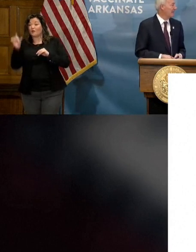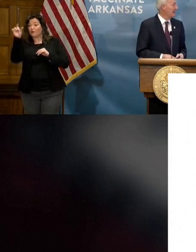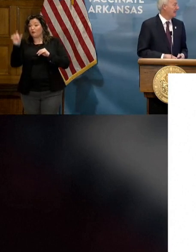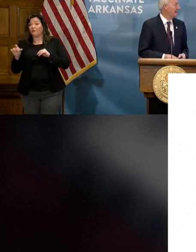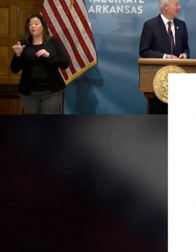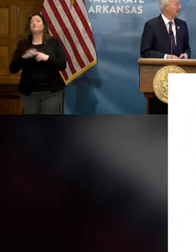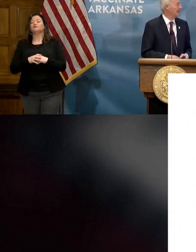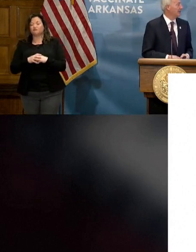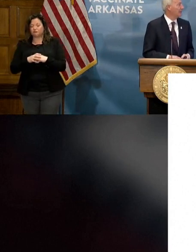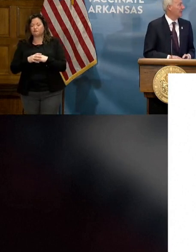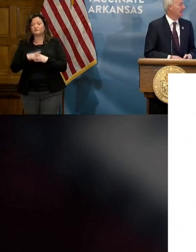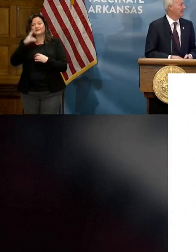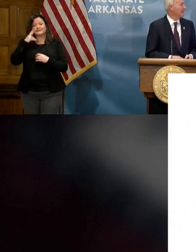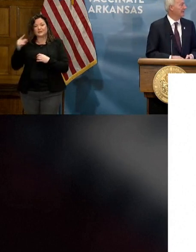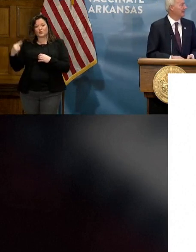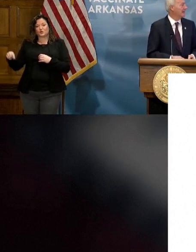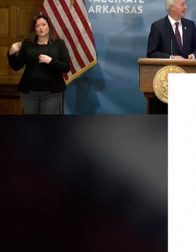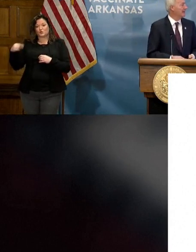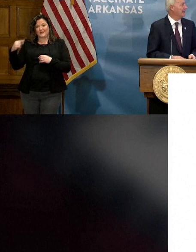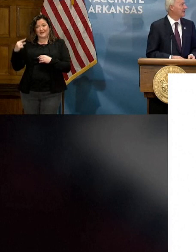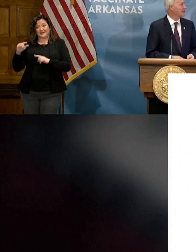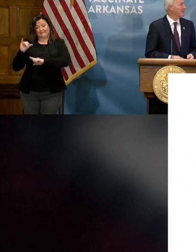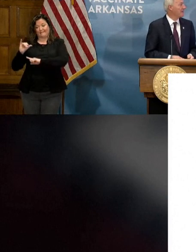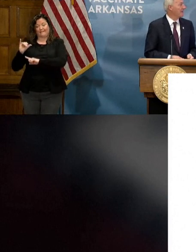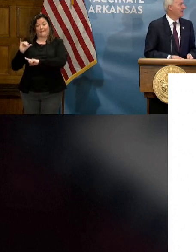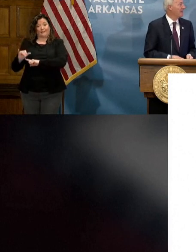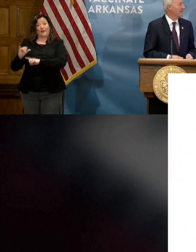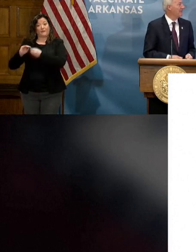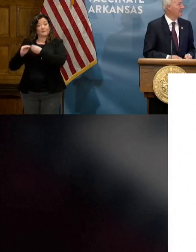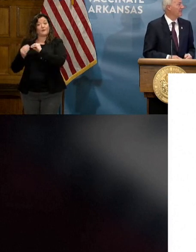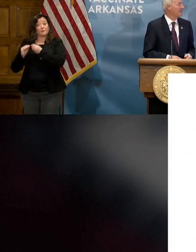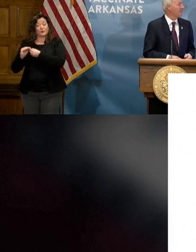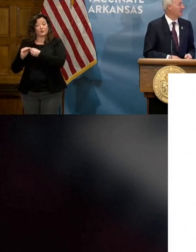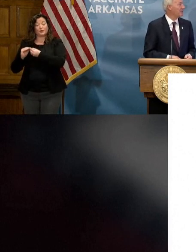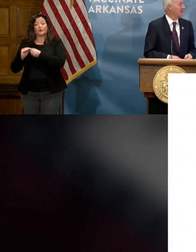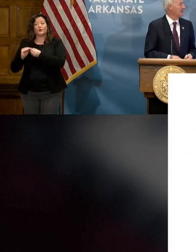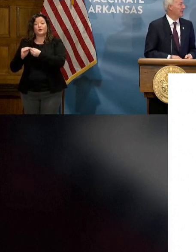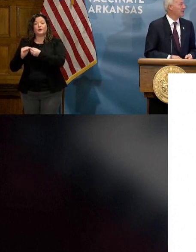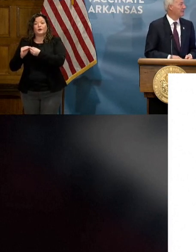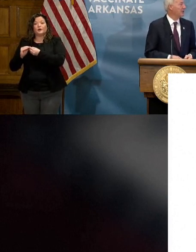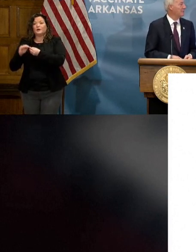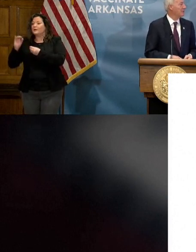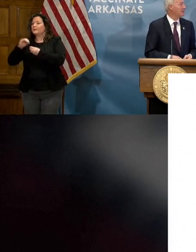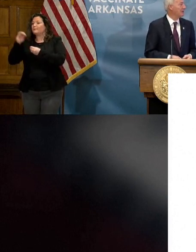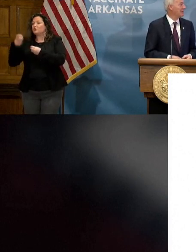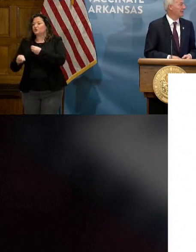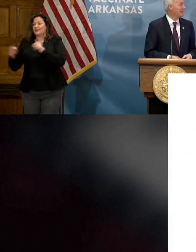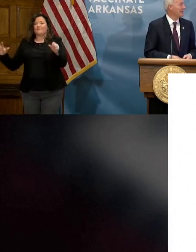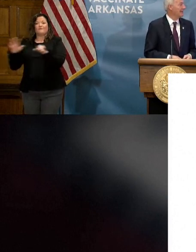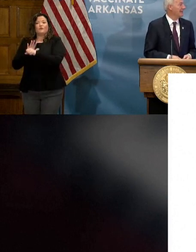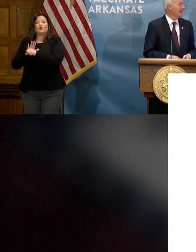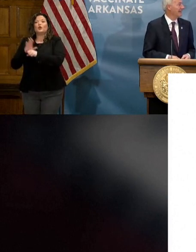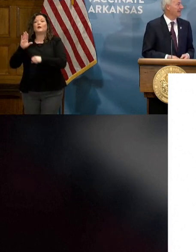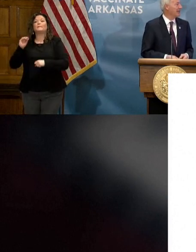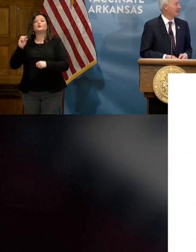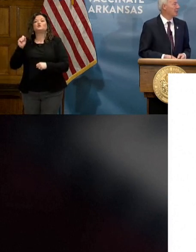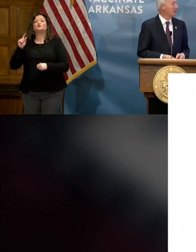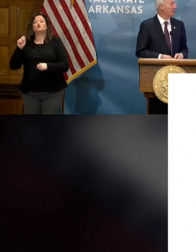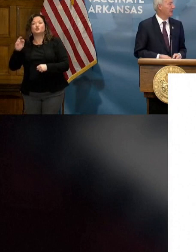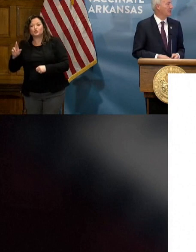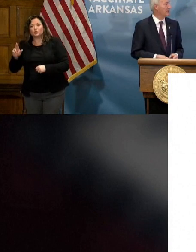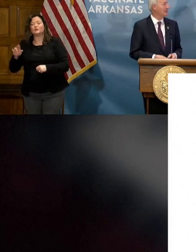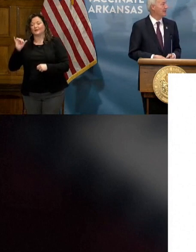see in the green that is the percent that is fully boosted, and that